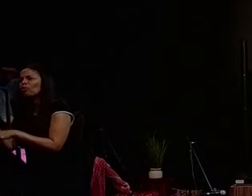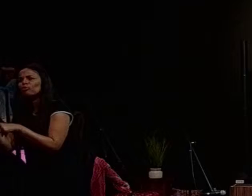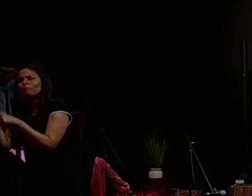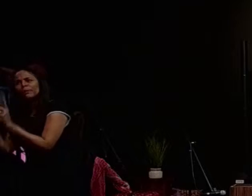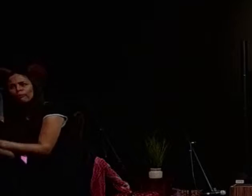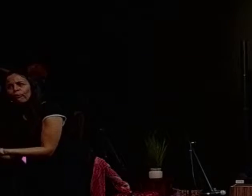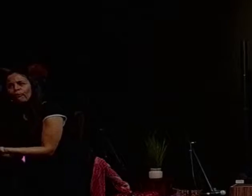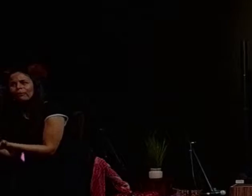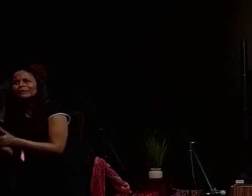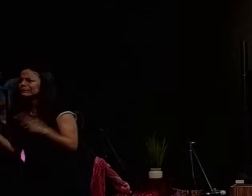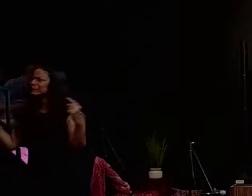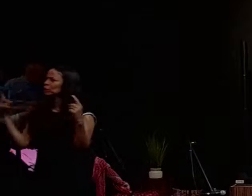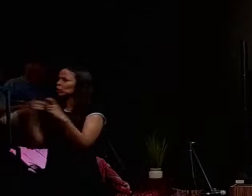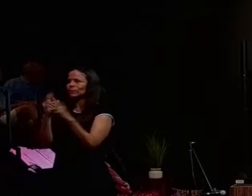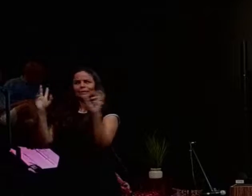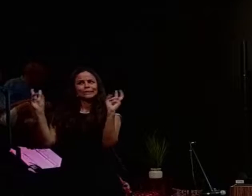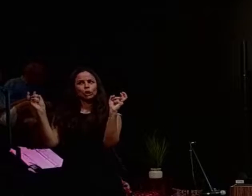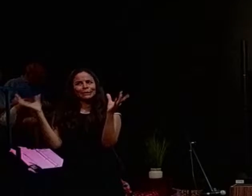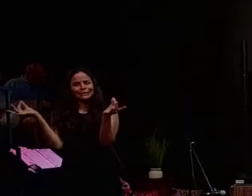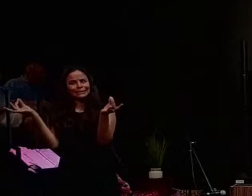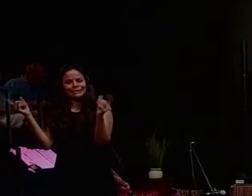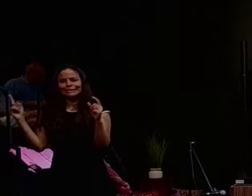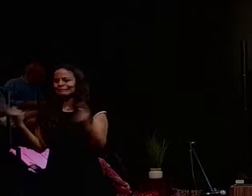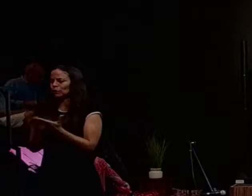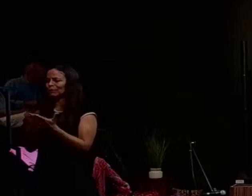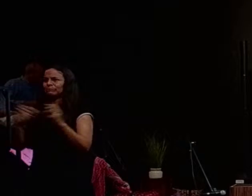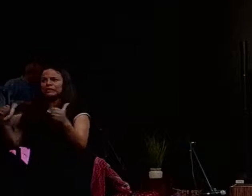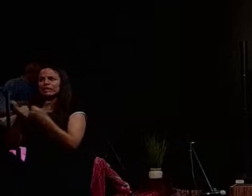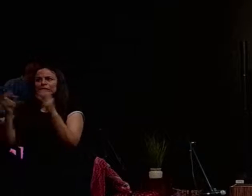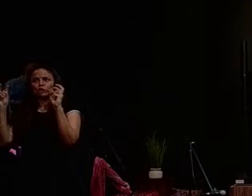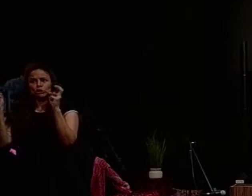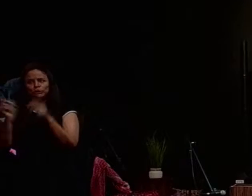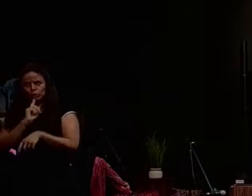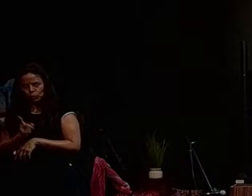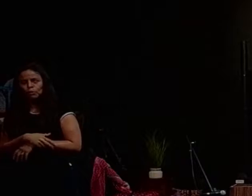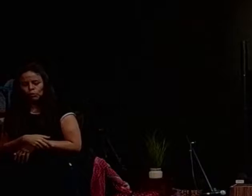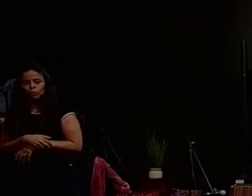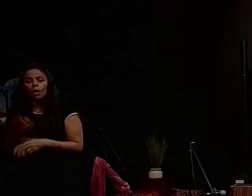And super controversial at times, challenging for sure.